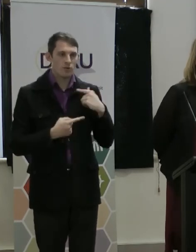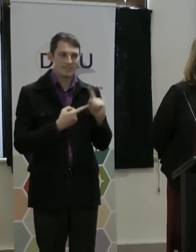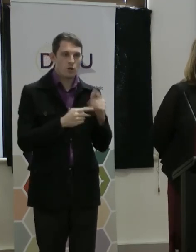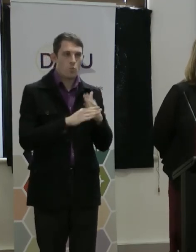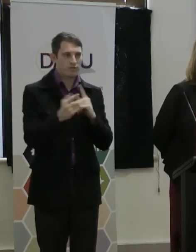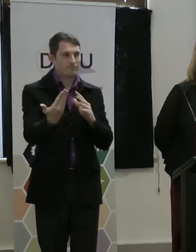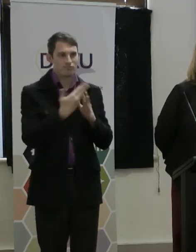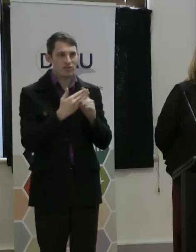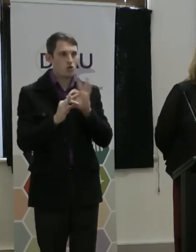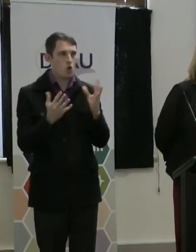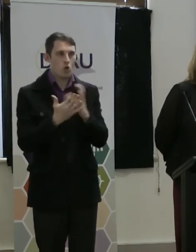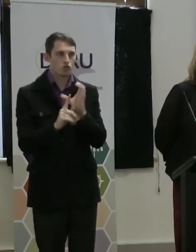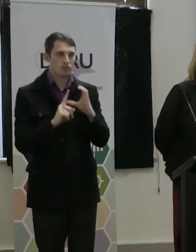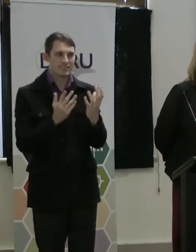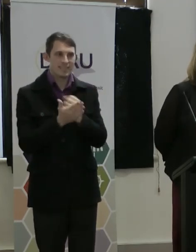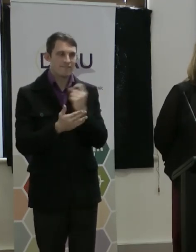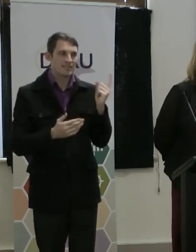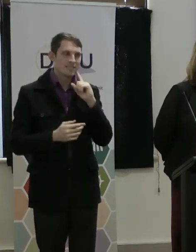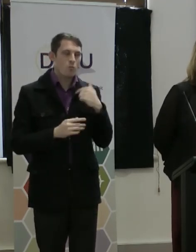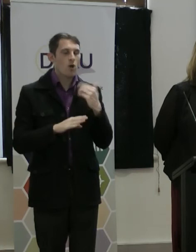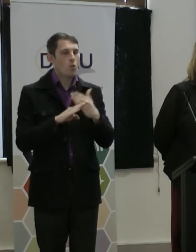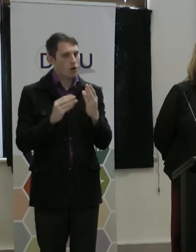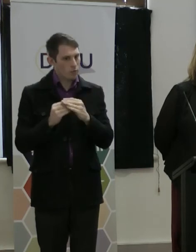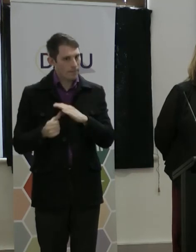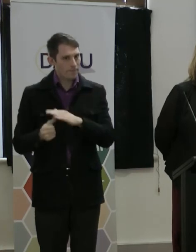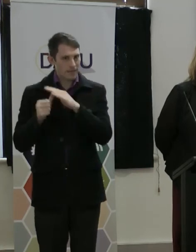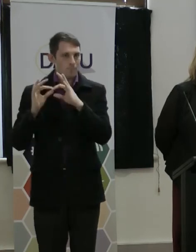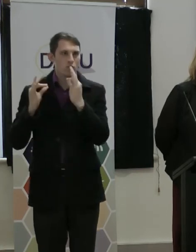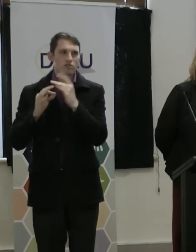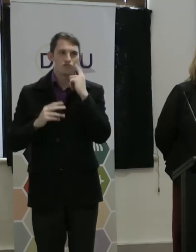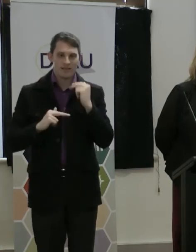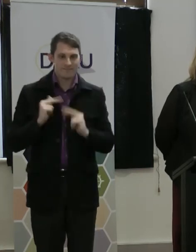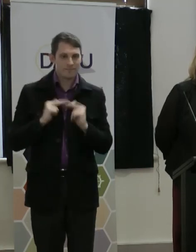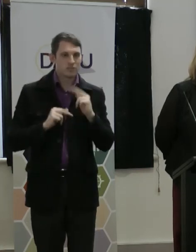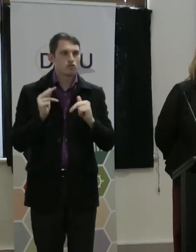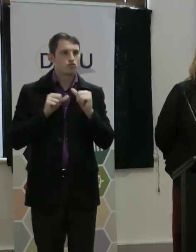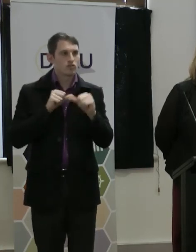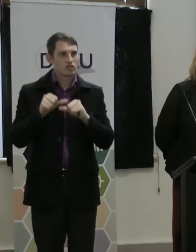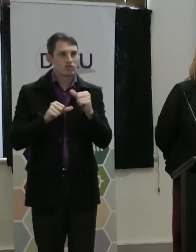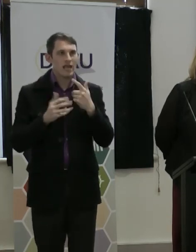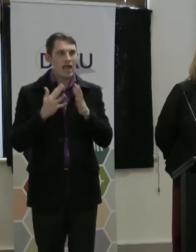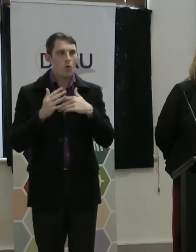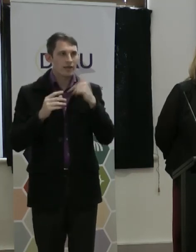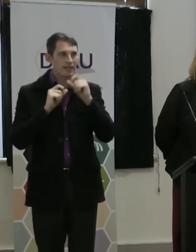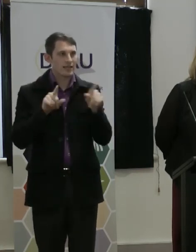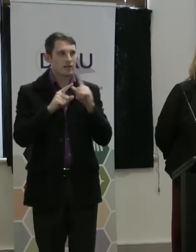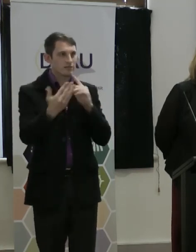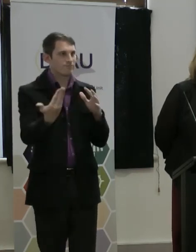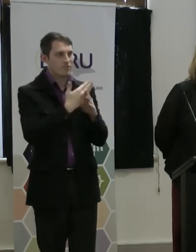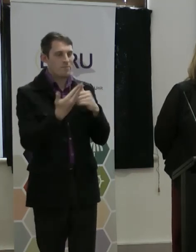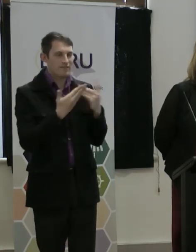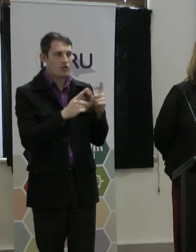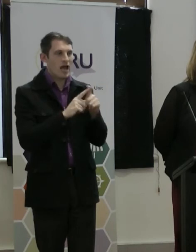not culturally safe. We are working with the peak bodies to develop some strategies as to how we can get out there to... Giving you a hard enough